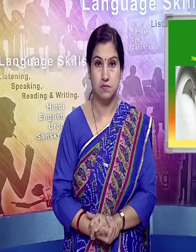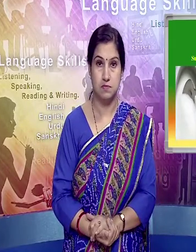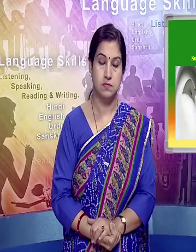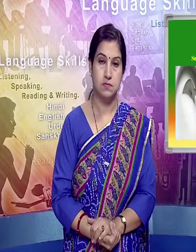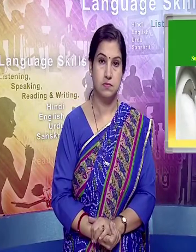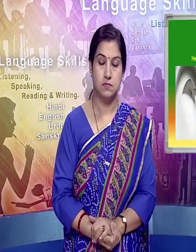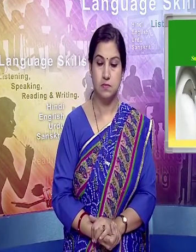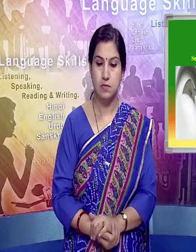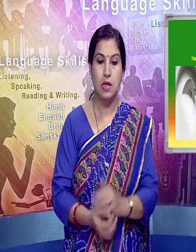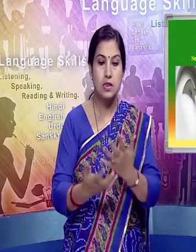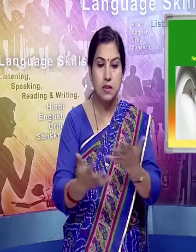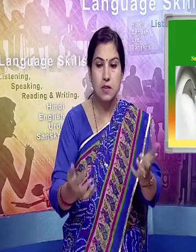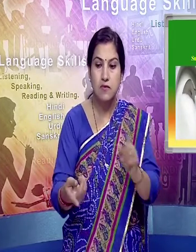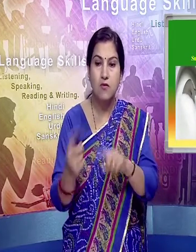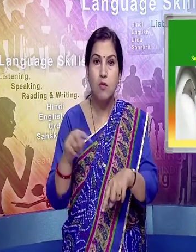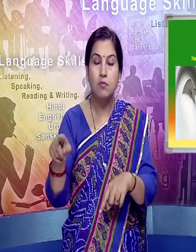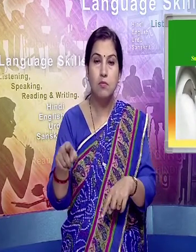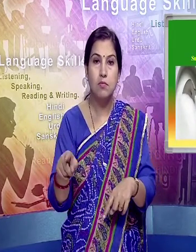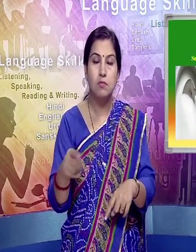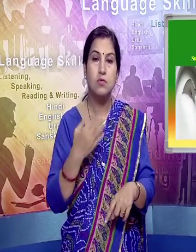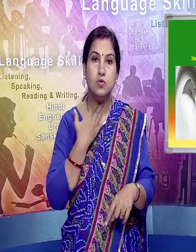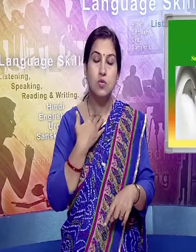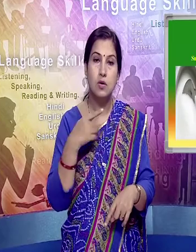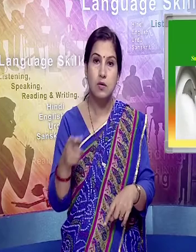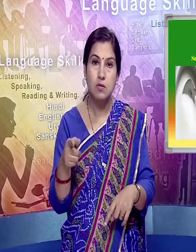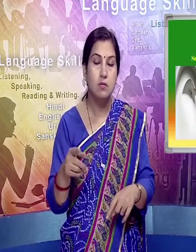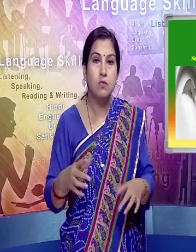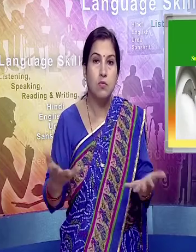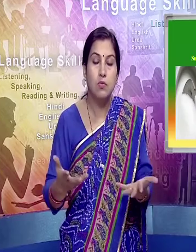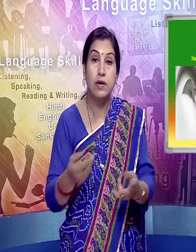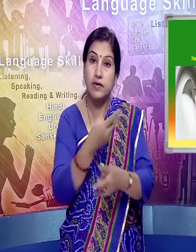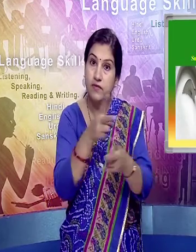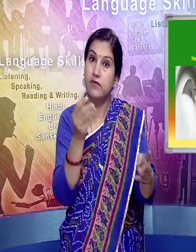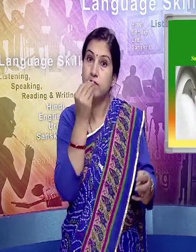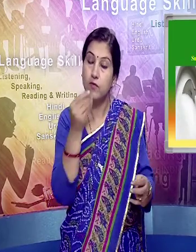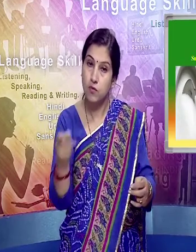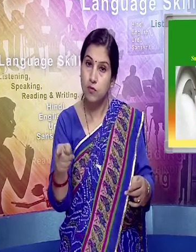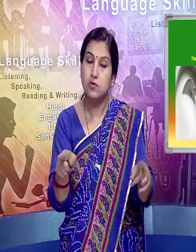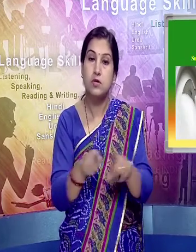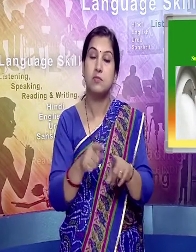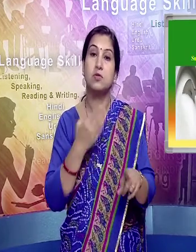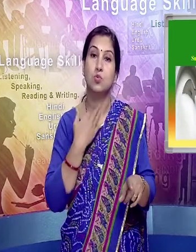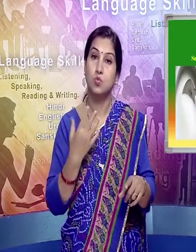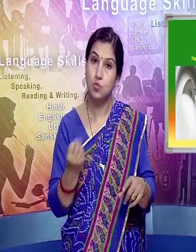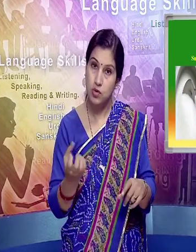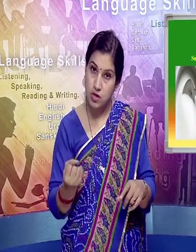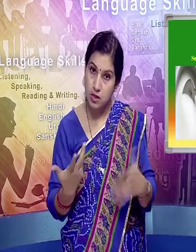The sources of sugar are different types of food like sweet, jam,